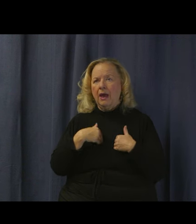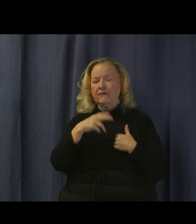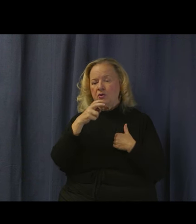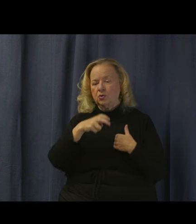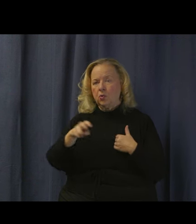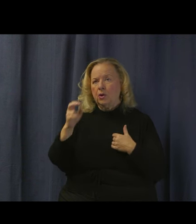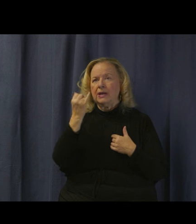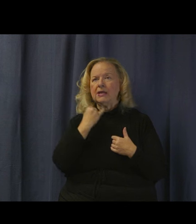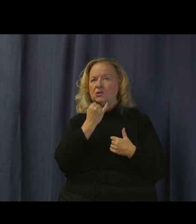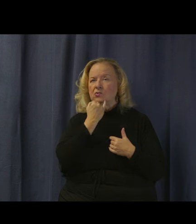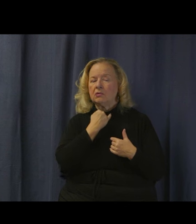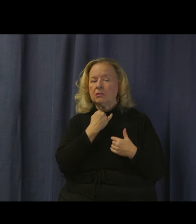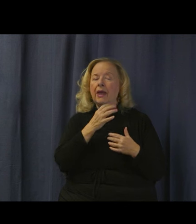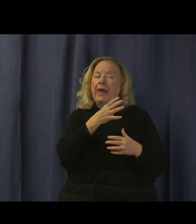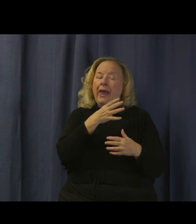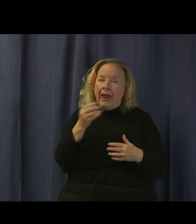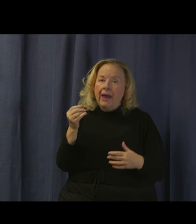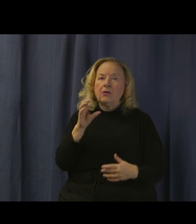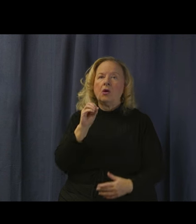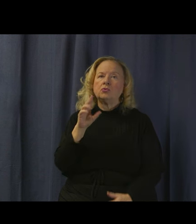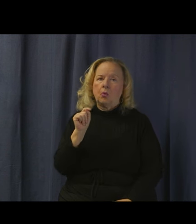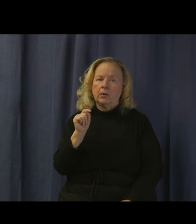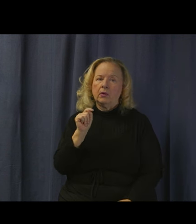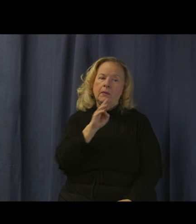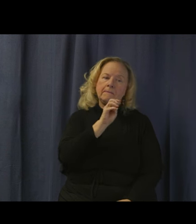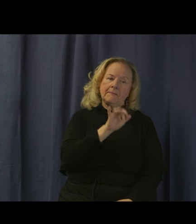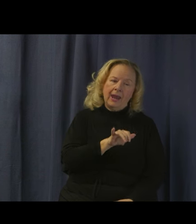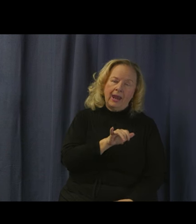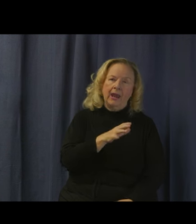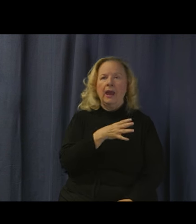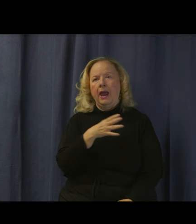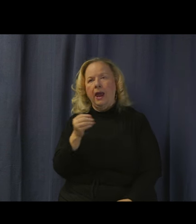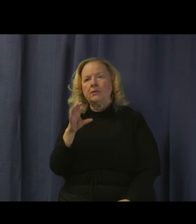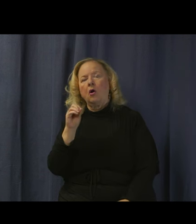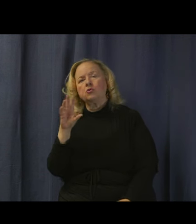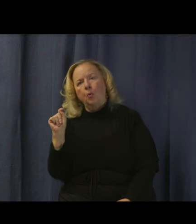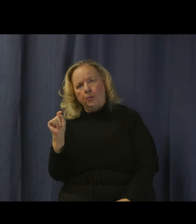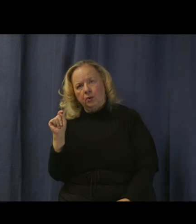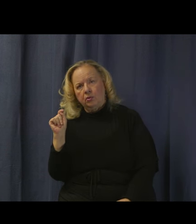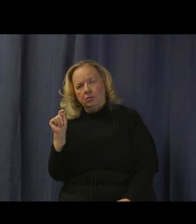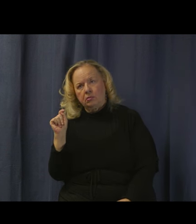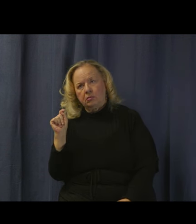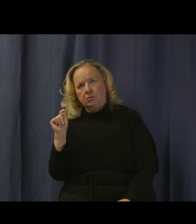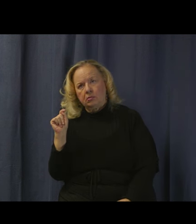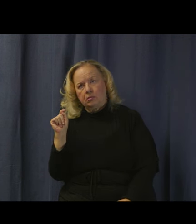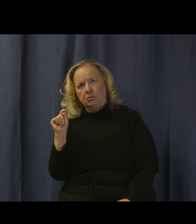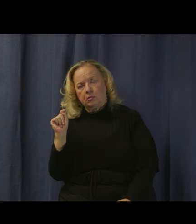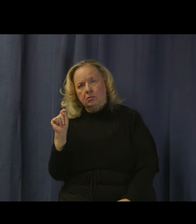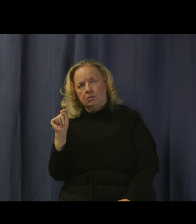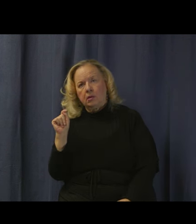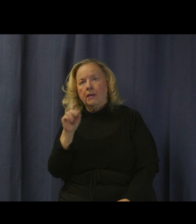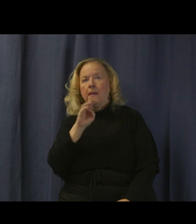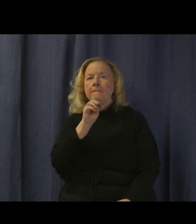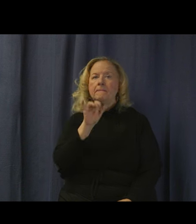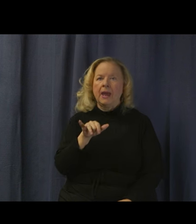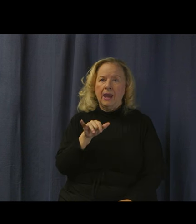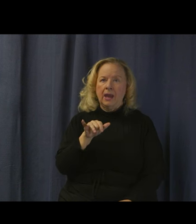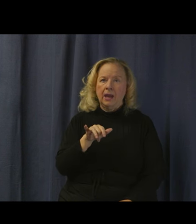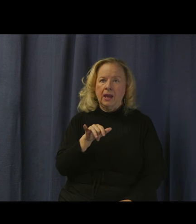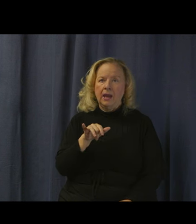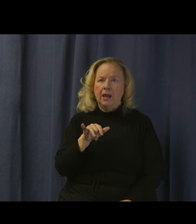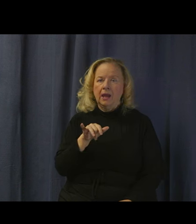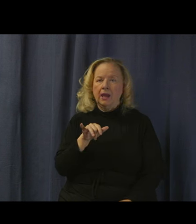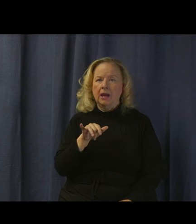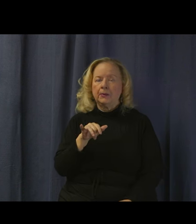well. So we're going to go in May, and we're going to go again in October. This one in May is going to be absolutely incredible.